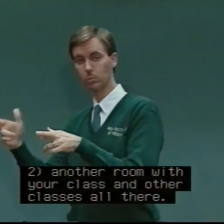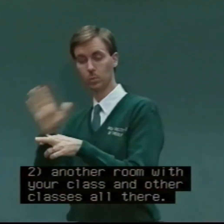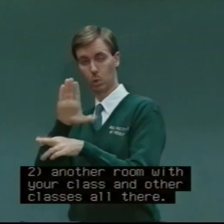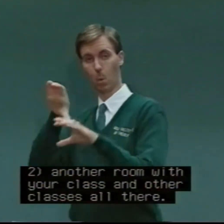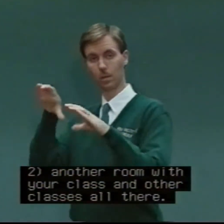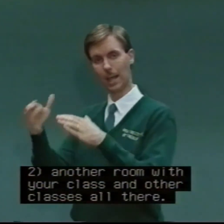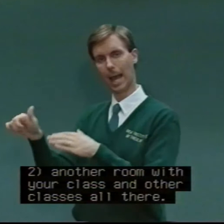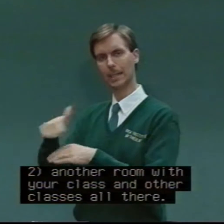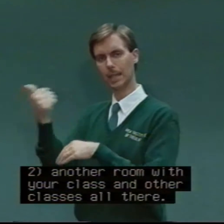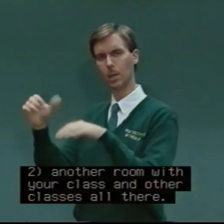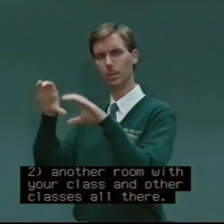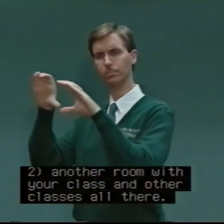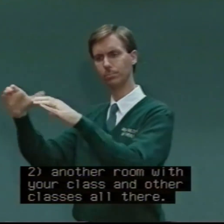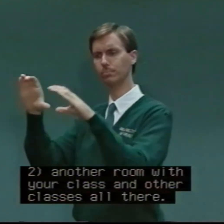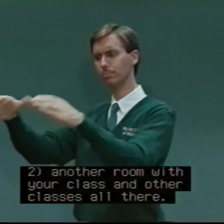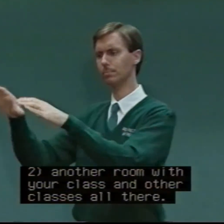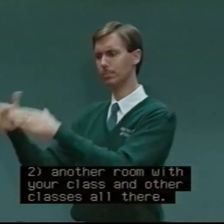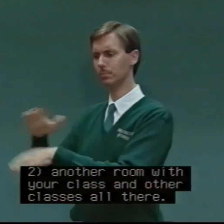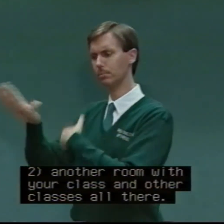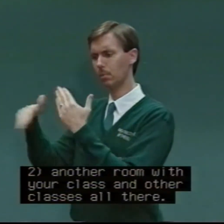room with your class and other classes all there.